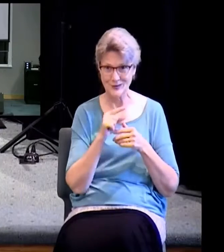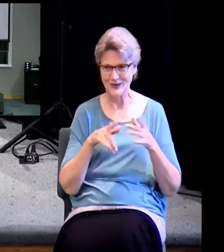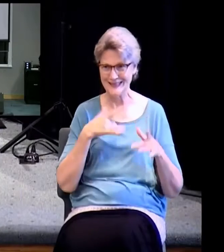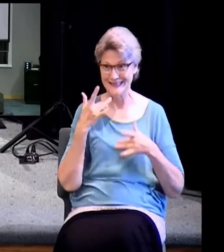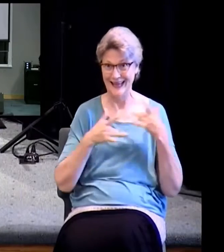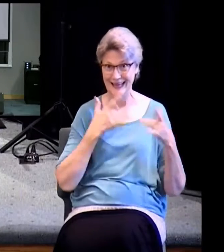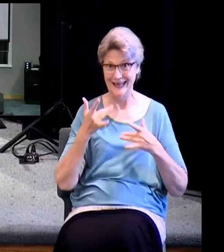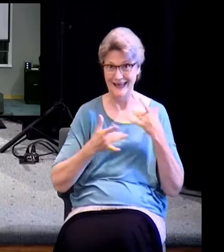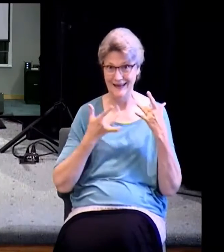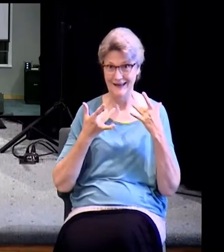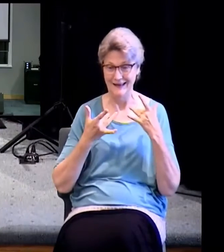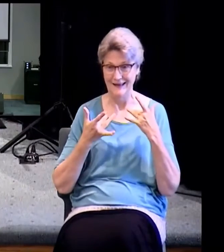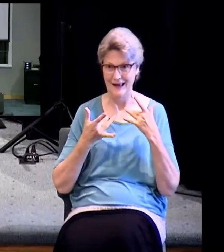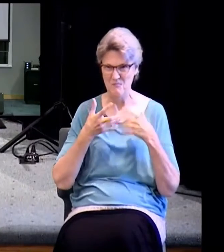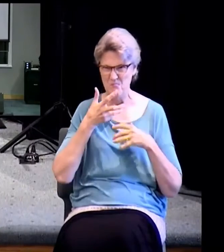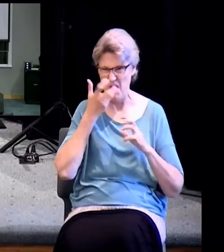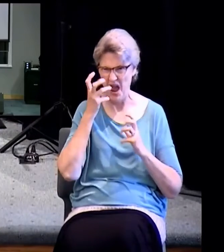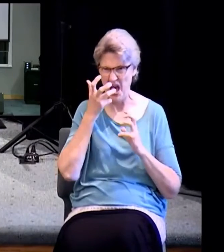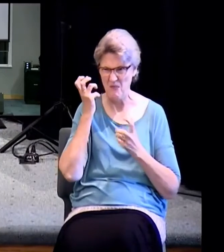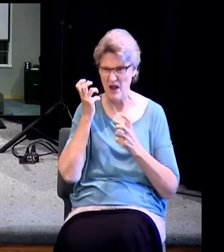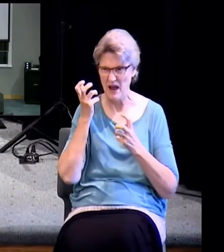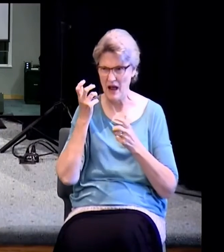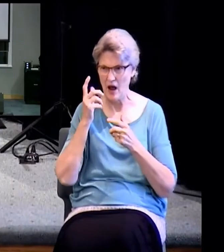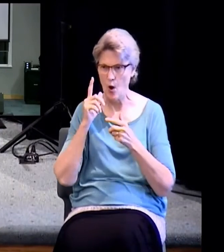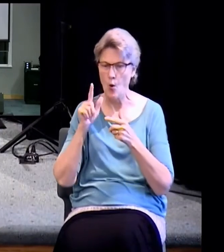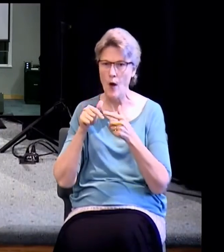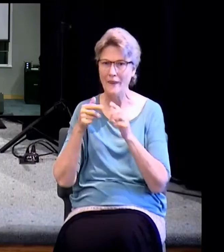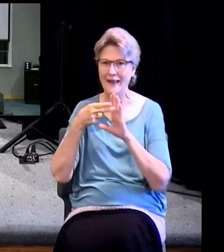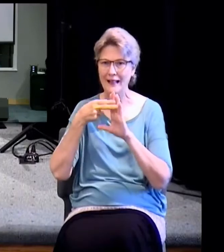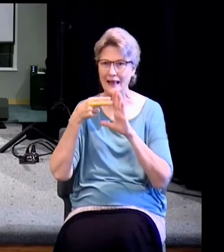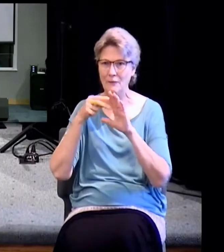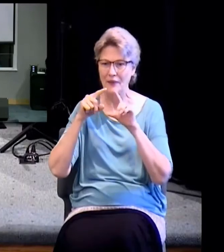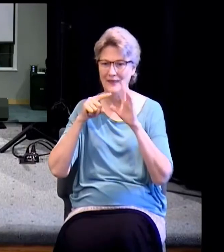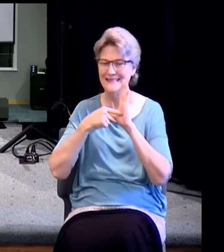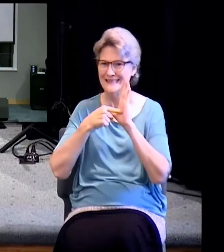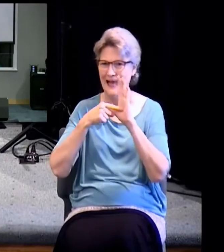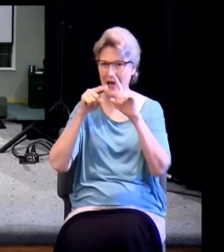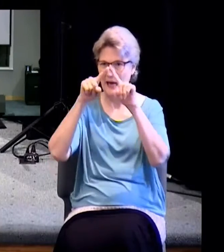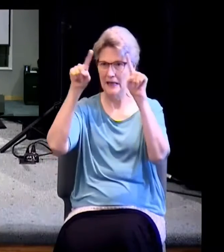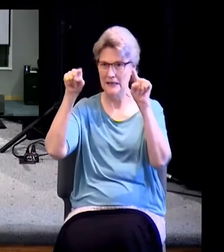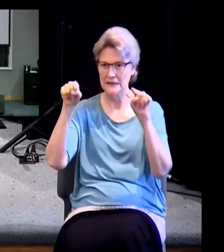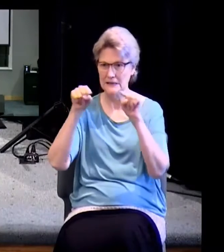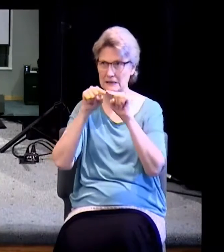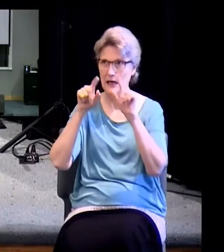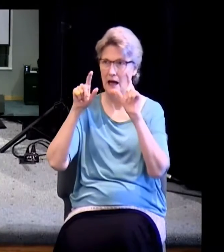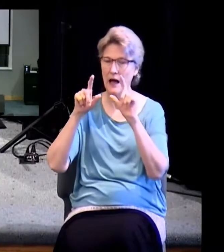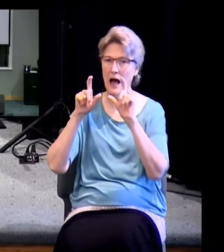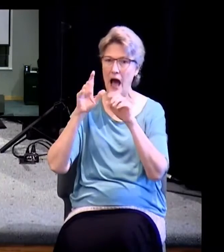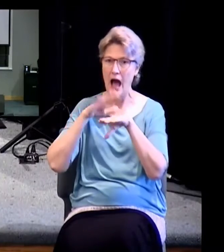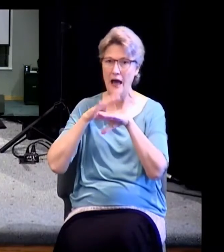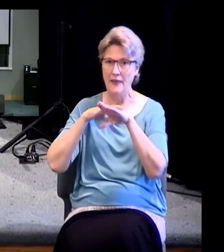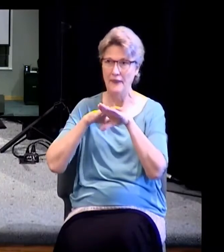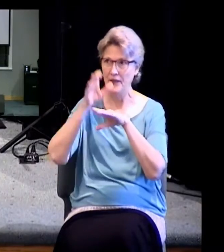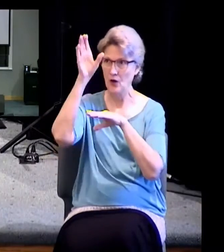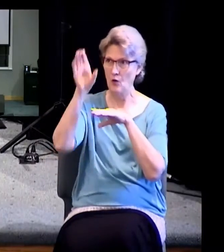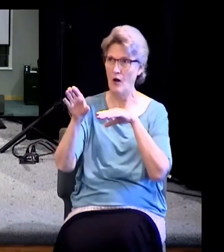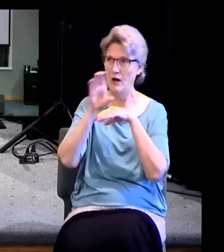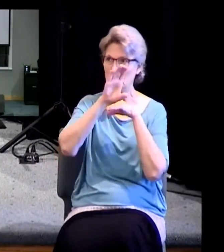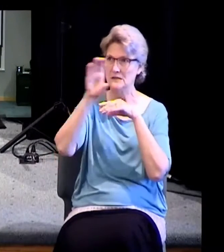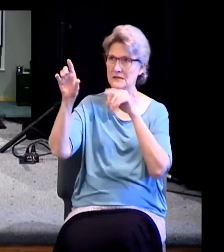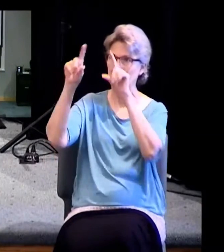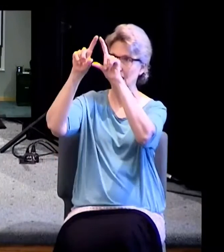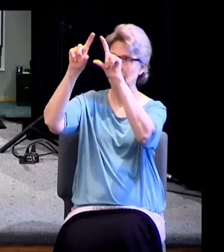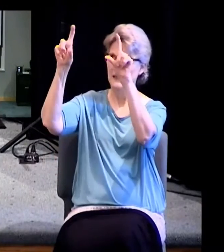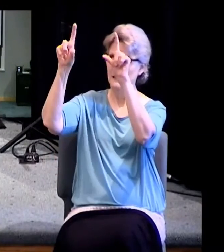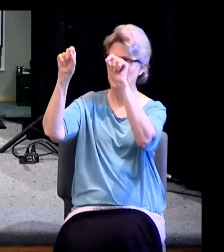down, mad at what was above his head. It wasn't the Romans that were jumping